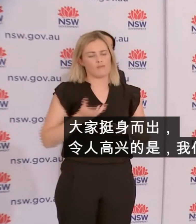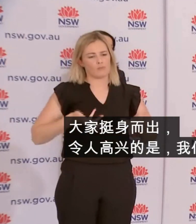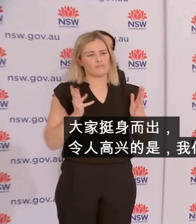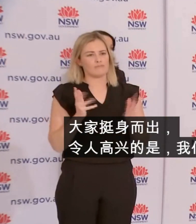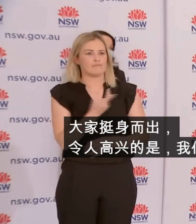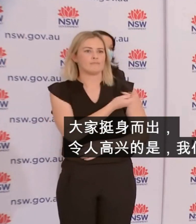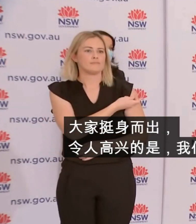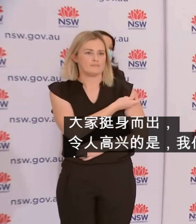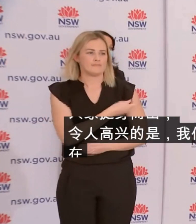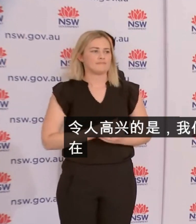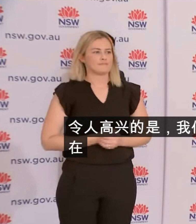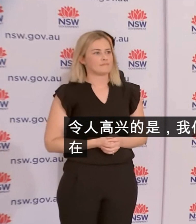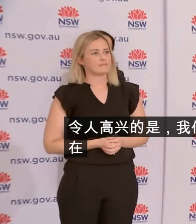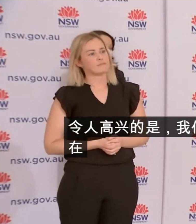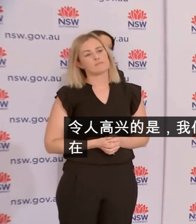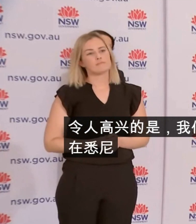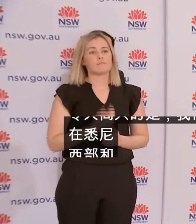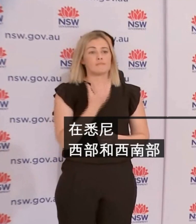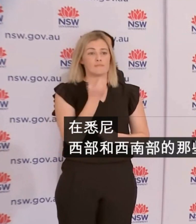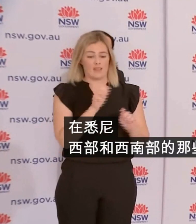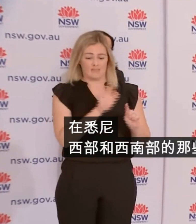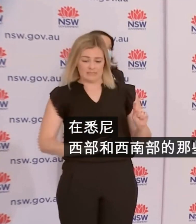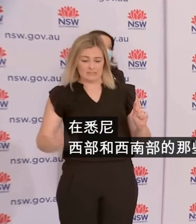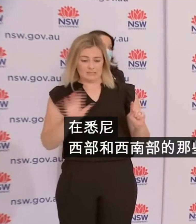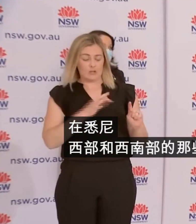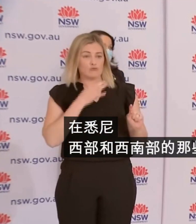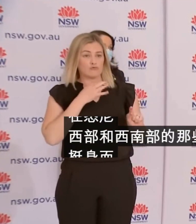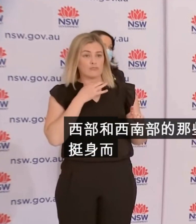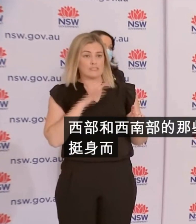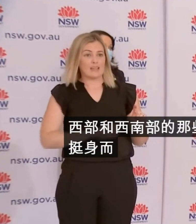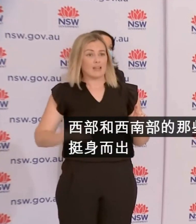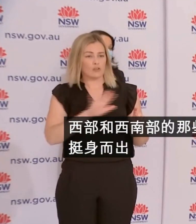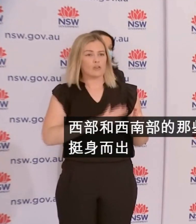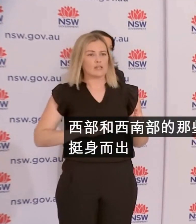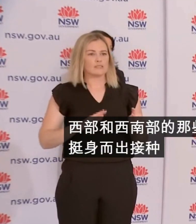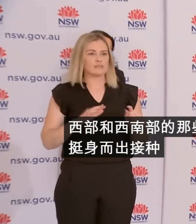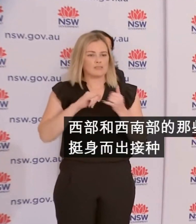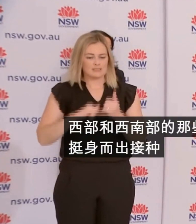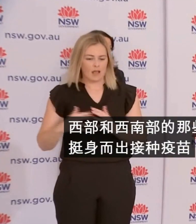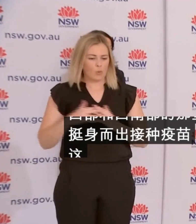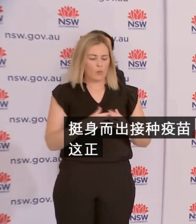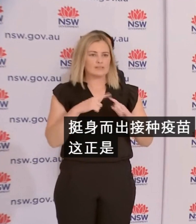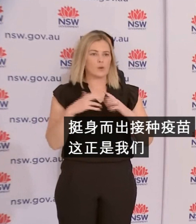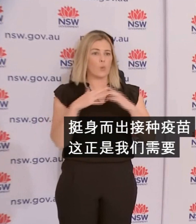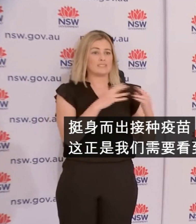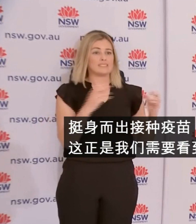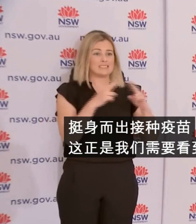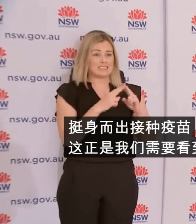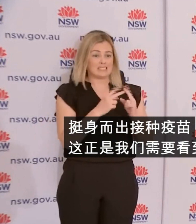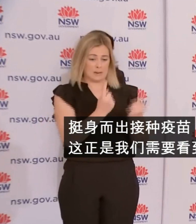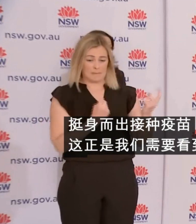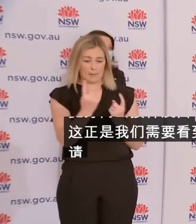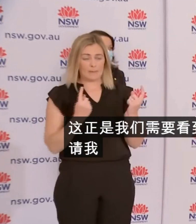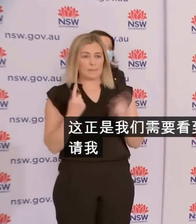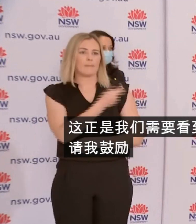seen people, especially in those local government areas of concern in Western and Southwestern Sydney, come forward for vaccinations, and that's exactly what we need to